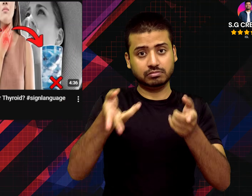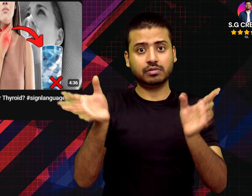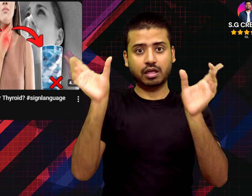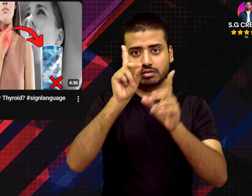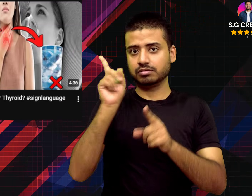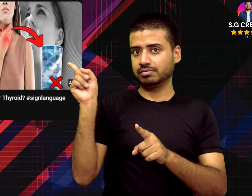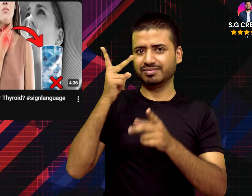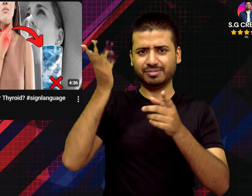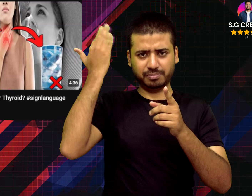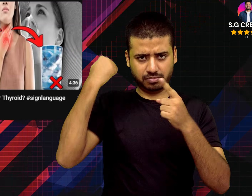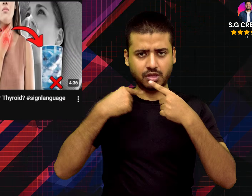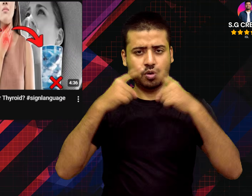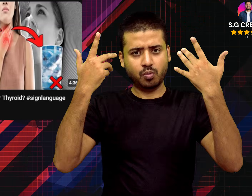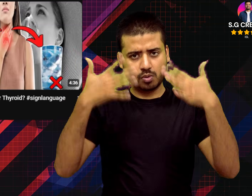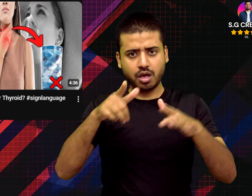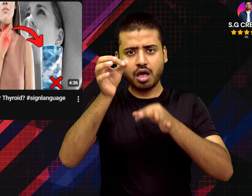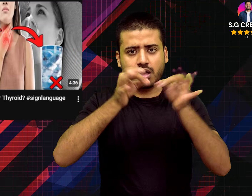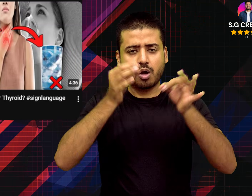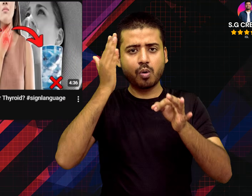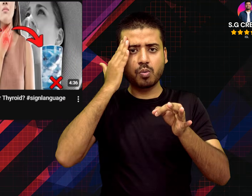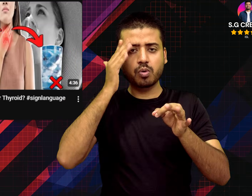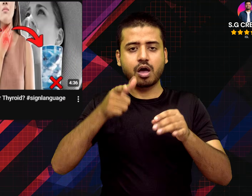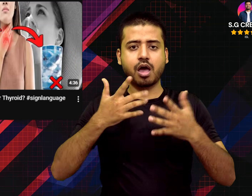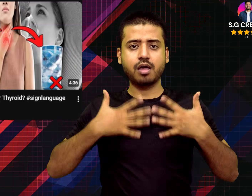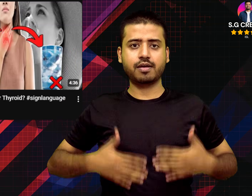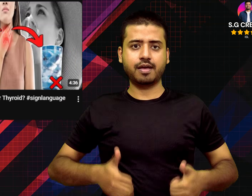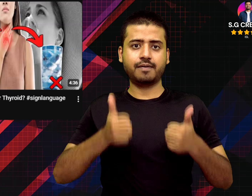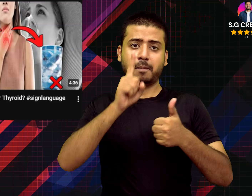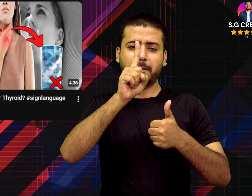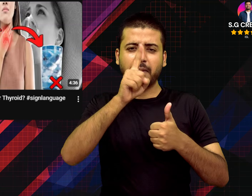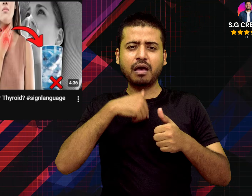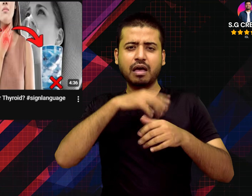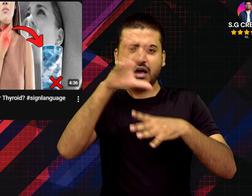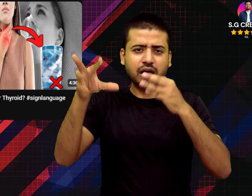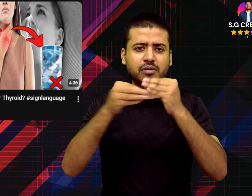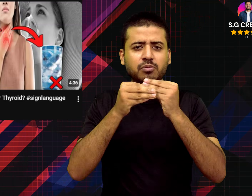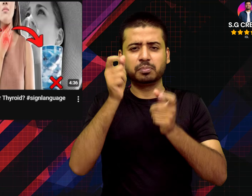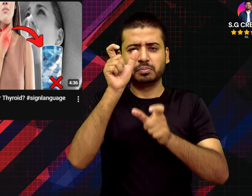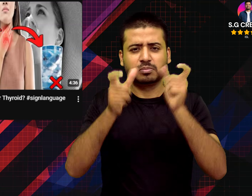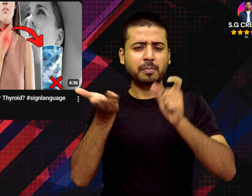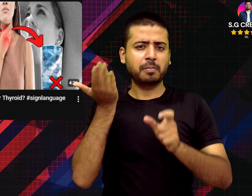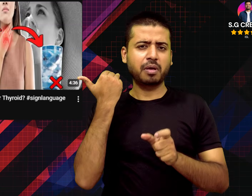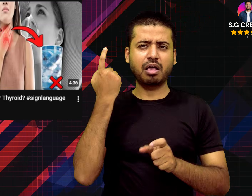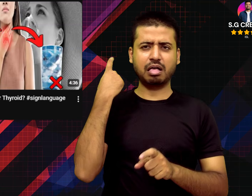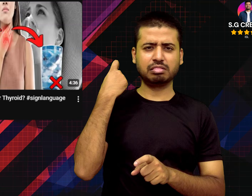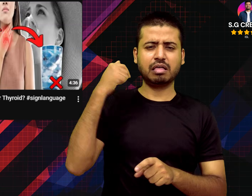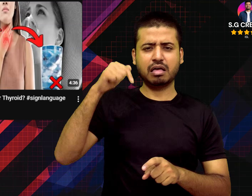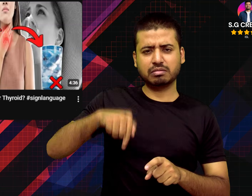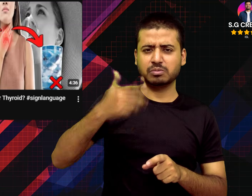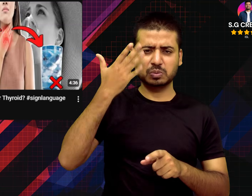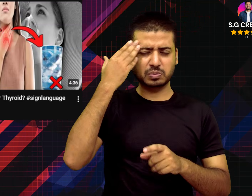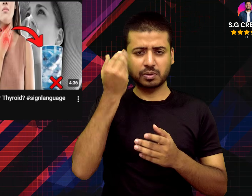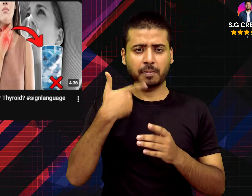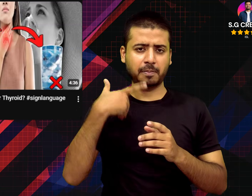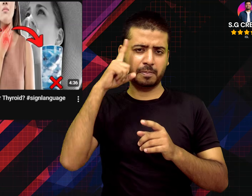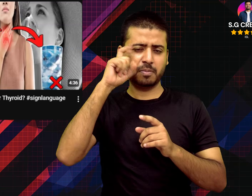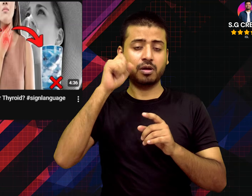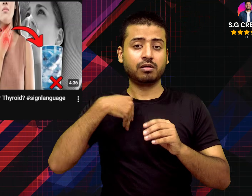handy used for cooking traditional dishes, is a marvel of ancient engineering. For centuries, these vessels have served as